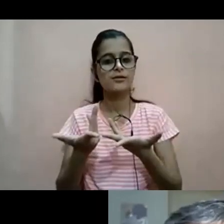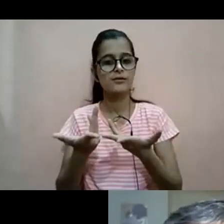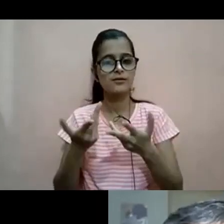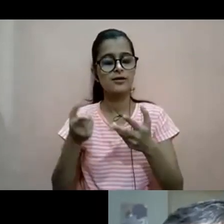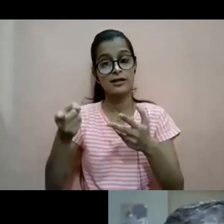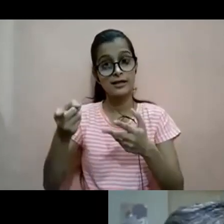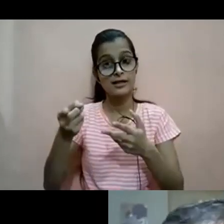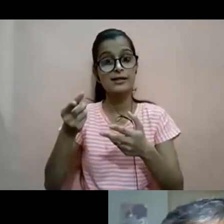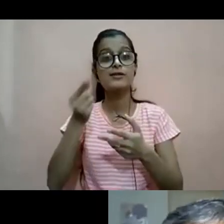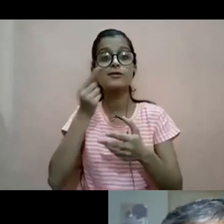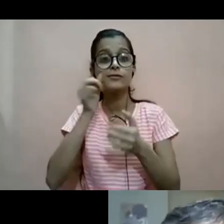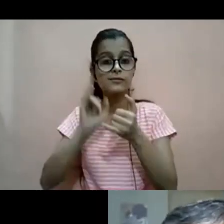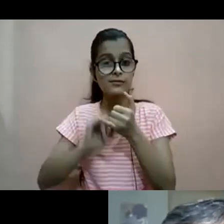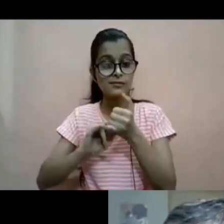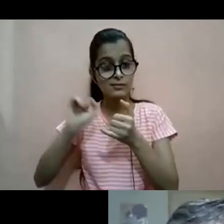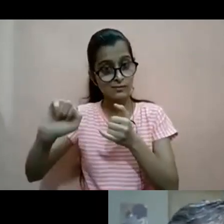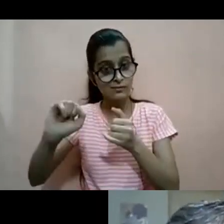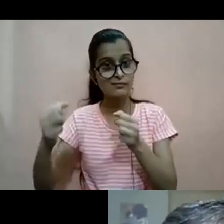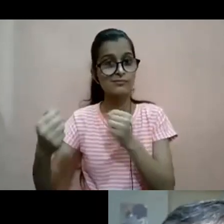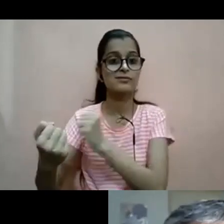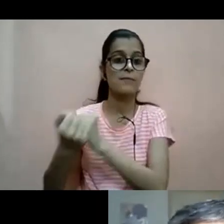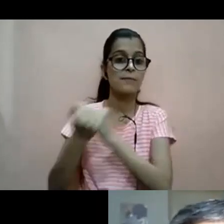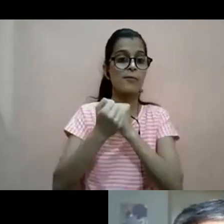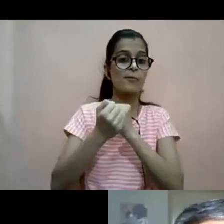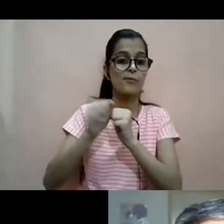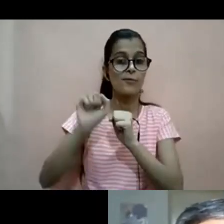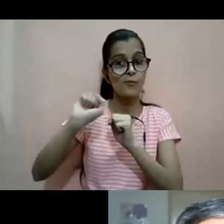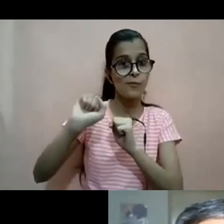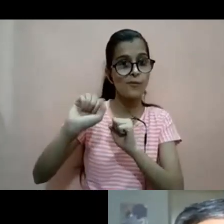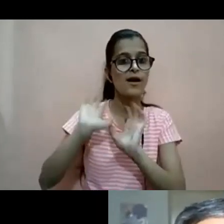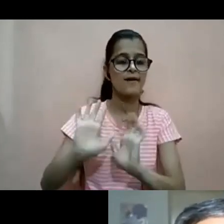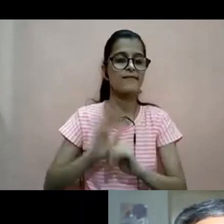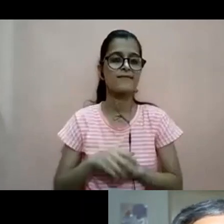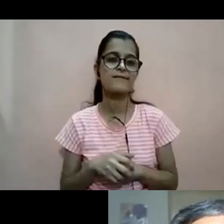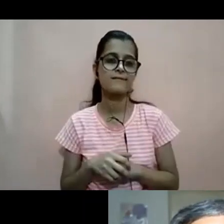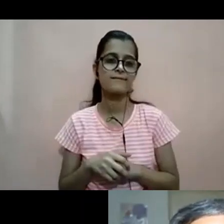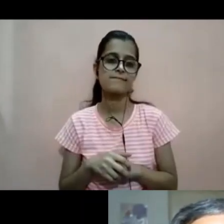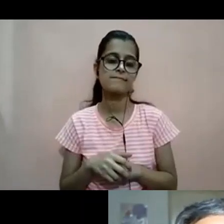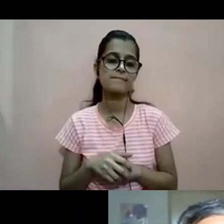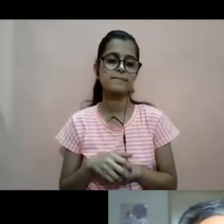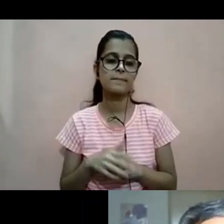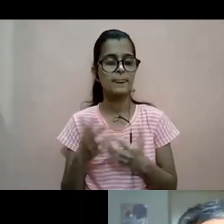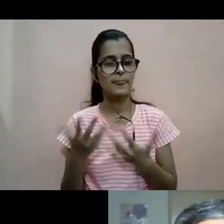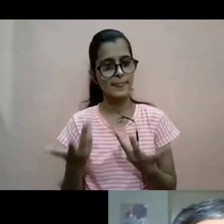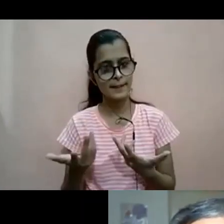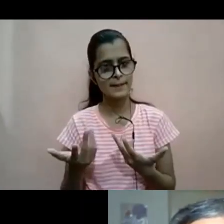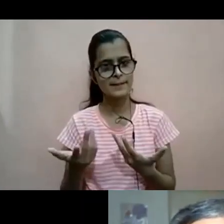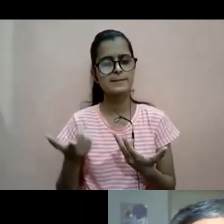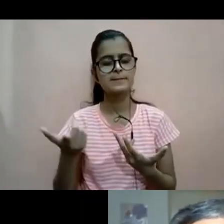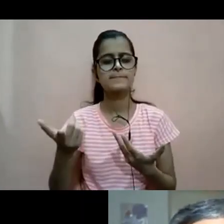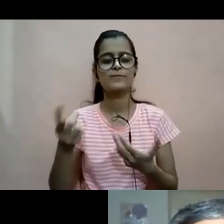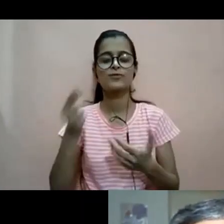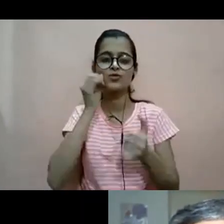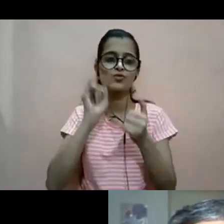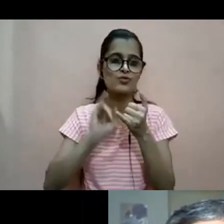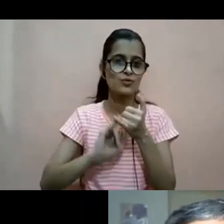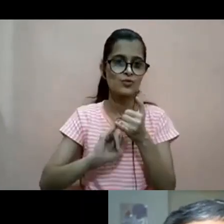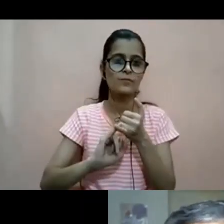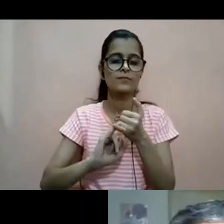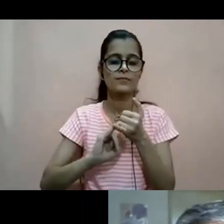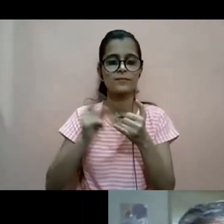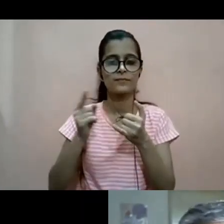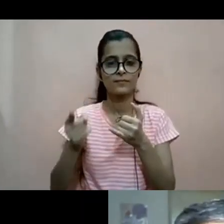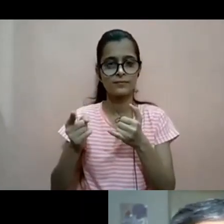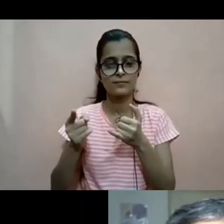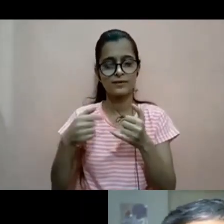was also the editor of that book. In fact, it is through Somesh that I entered